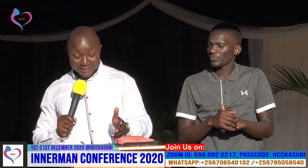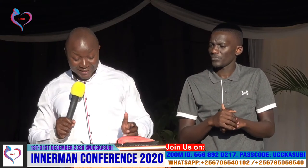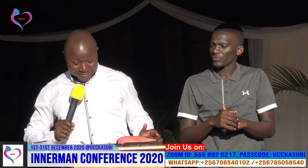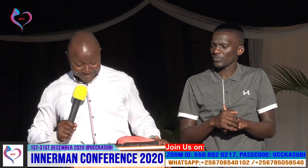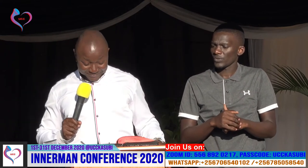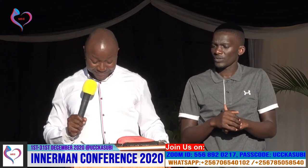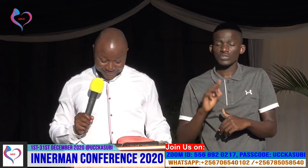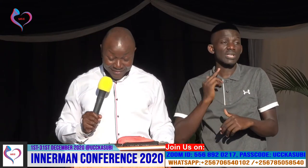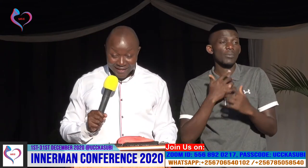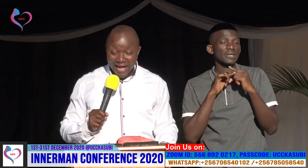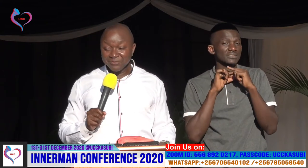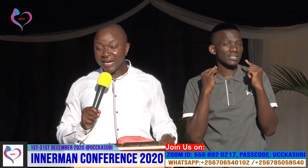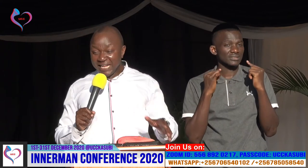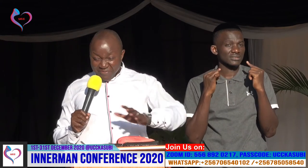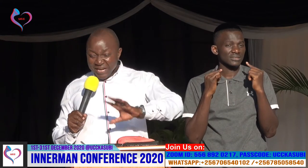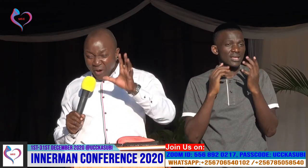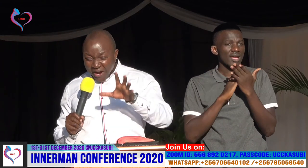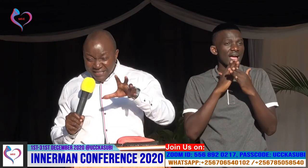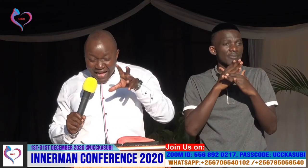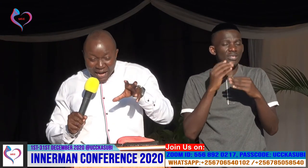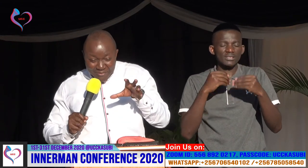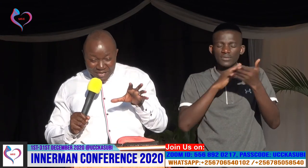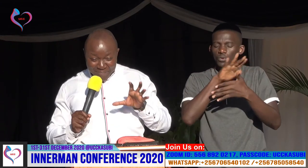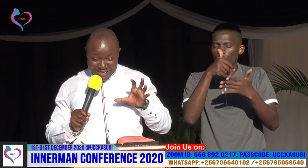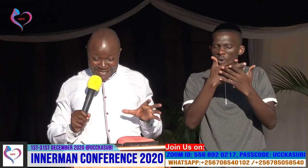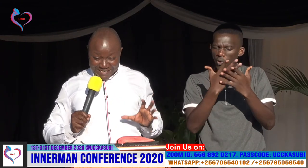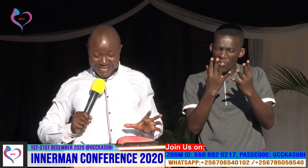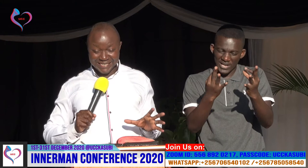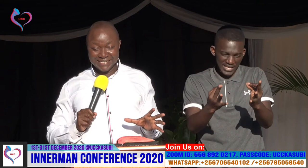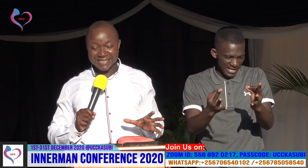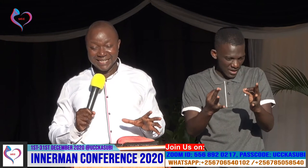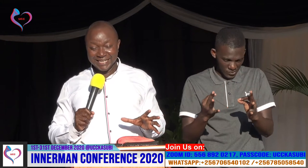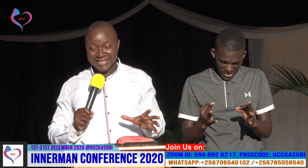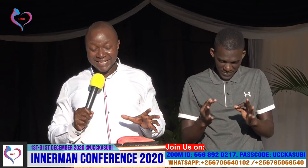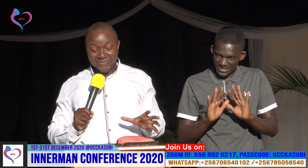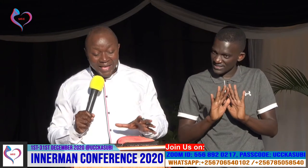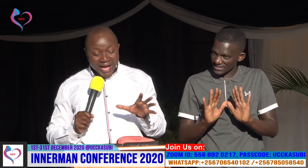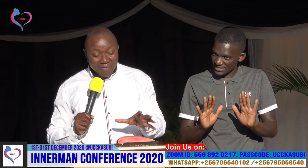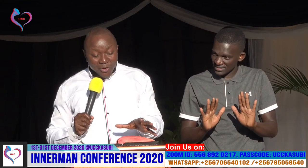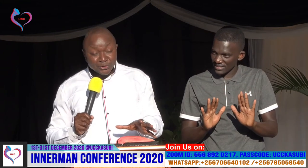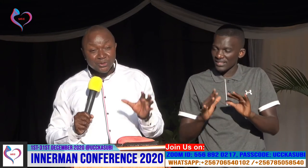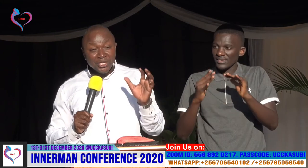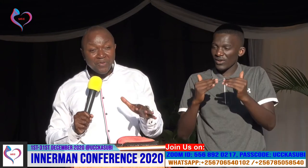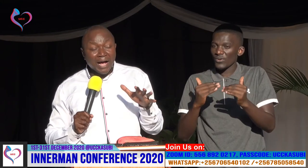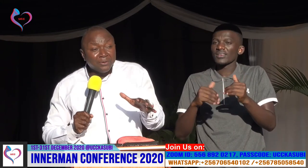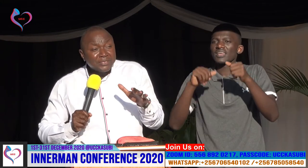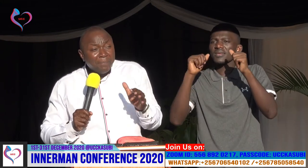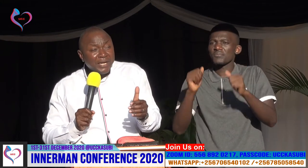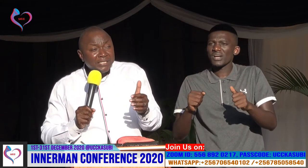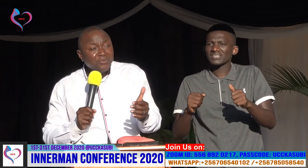our pastors. Beba sumba bafe. After giving all the accountability. Ngabamazo kuembalira yabo. They have also to